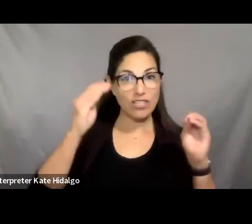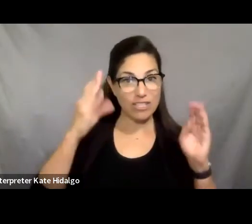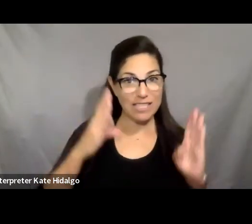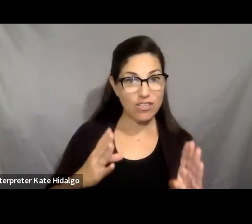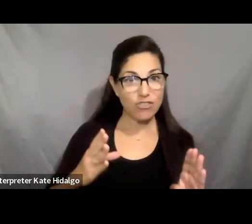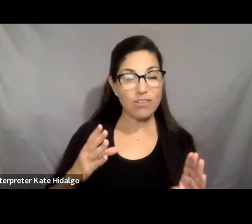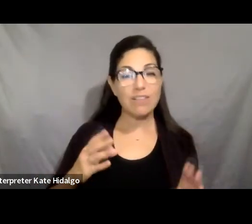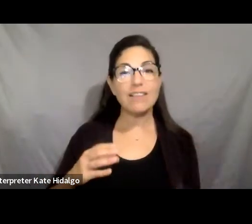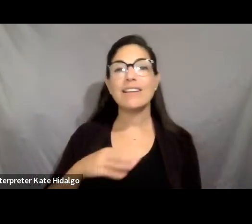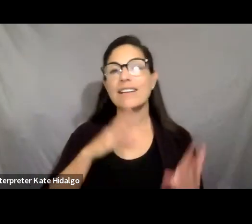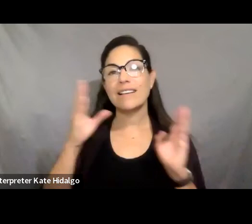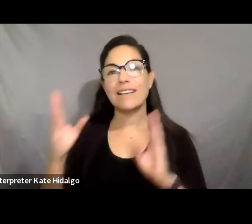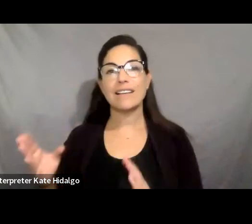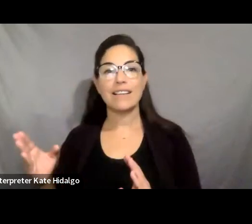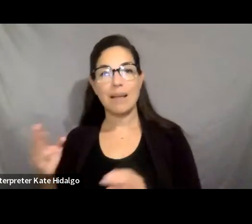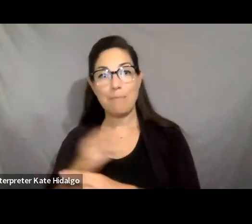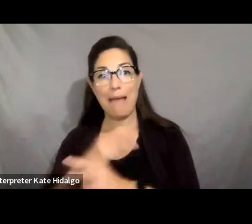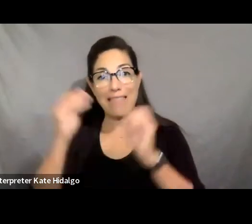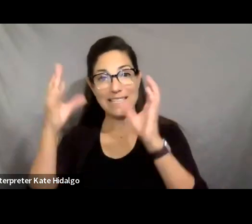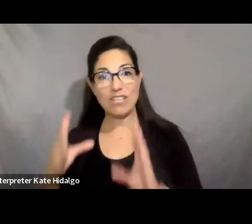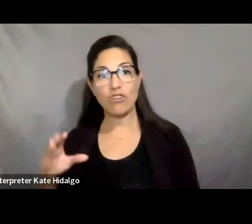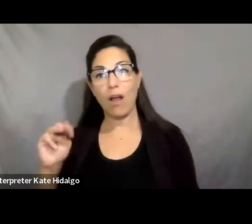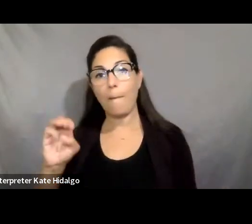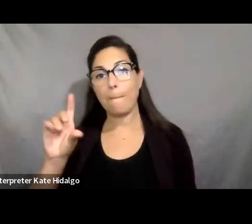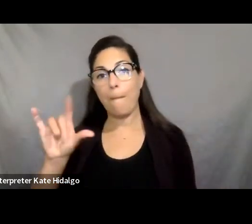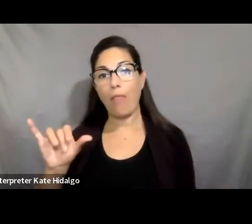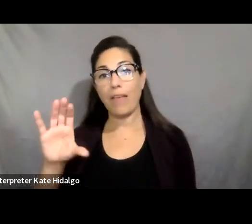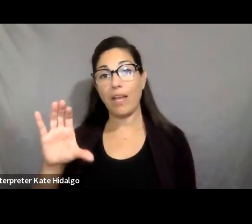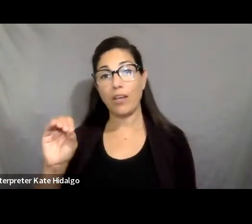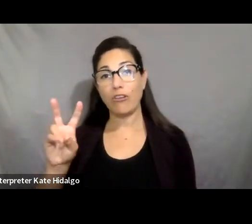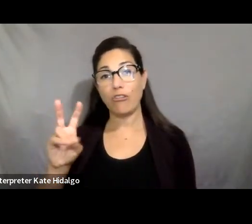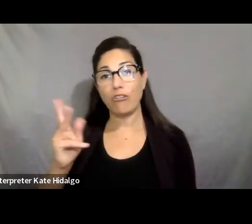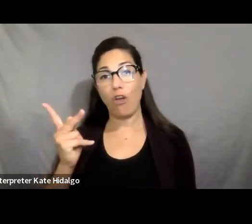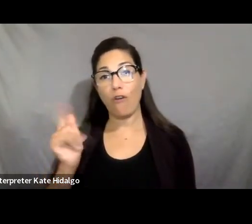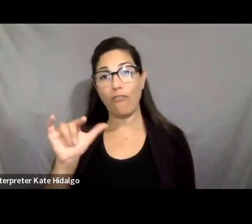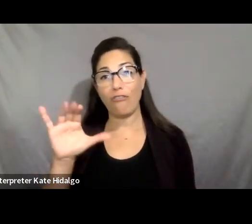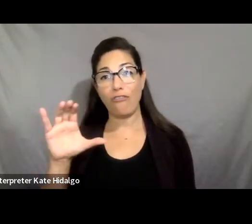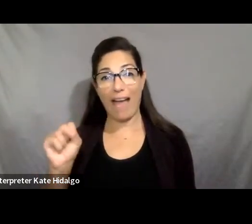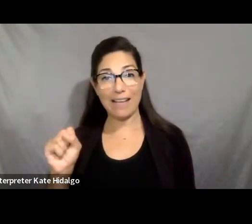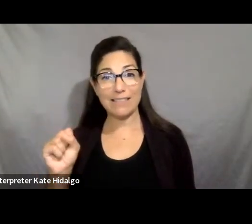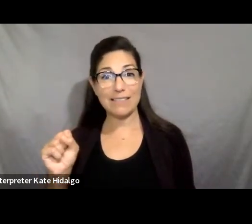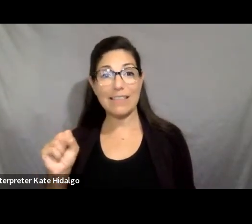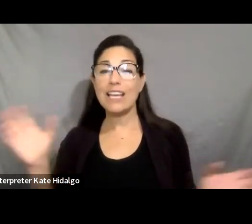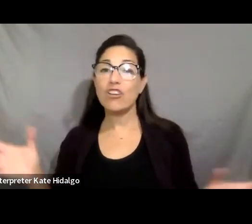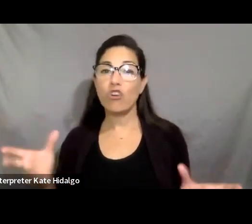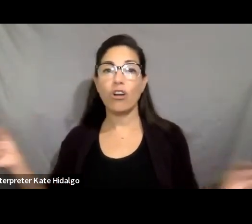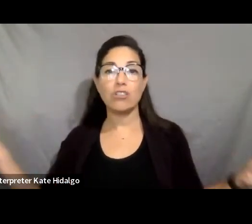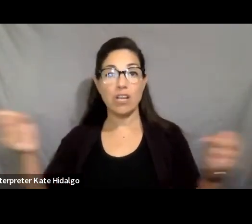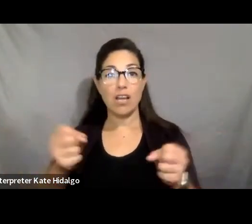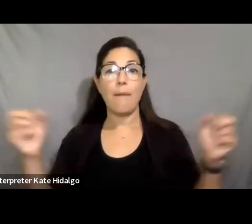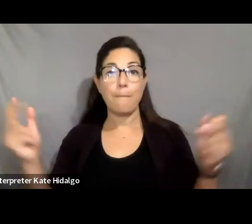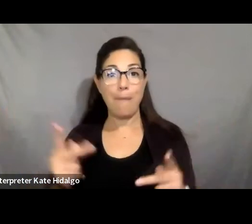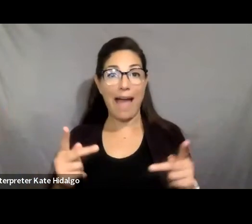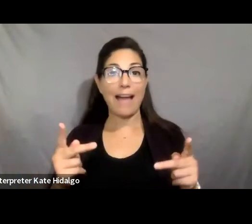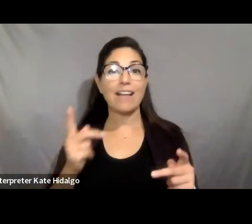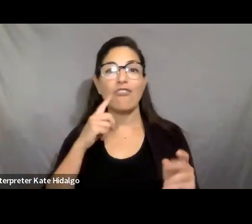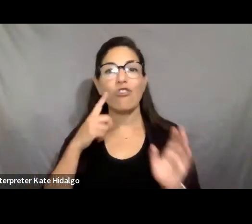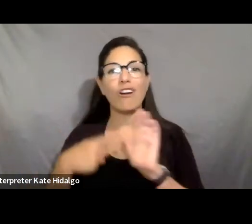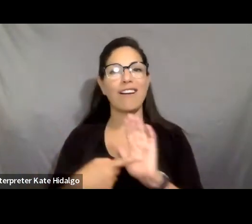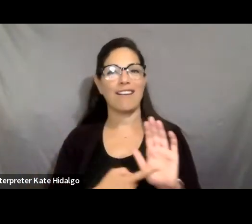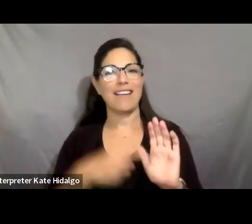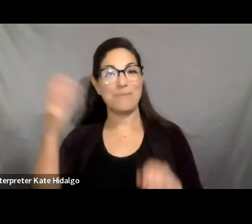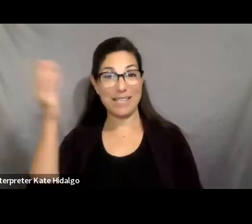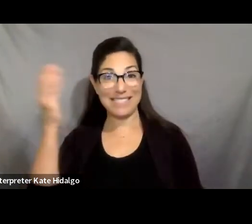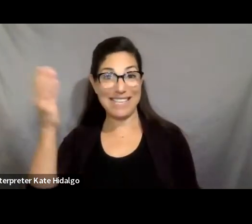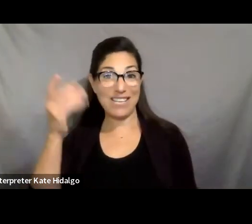Israel Hakim, and our math teacher, Molly Kovacs, and really encourage us to bring them back for one of the spotlight presentations so you